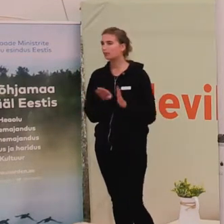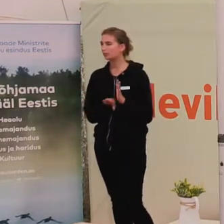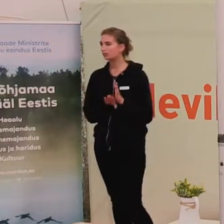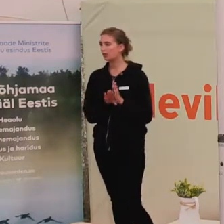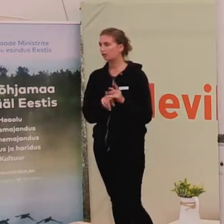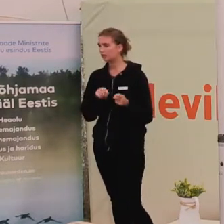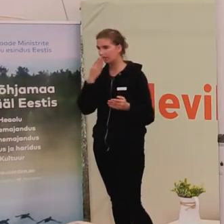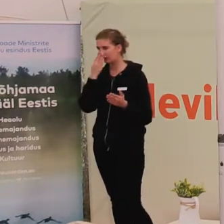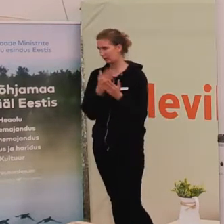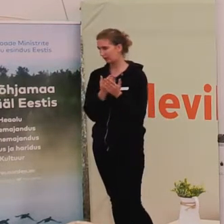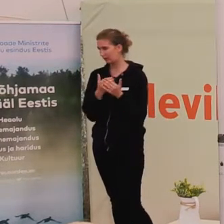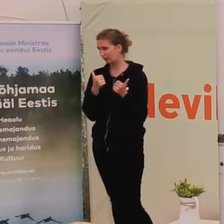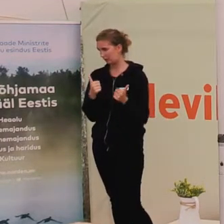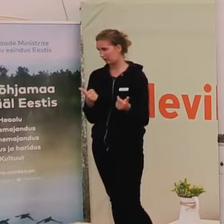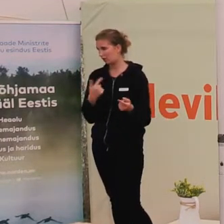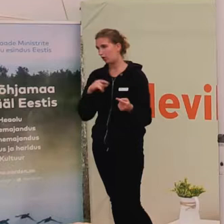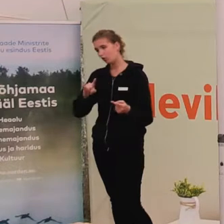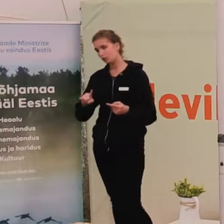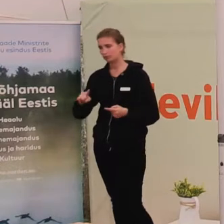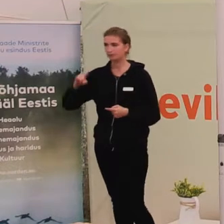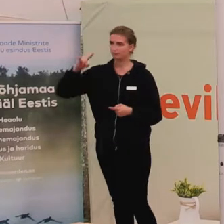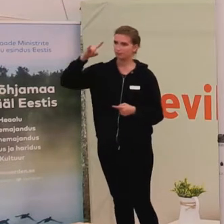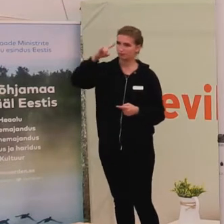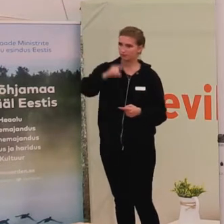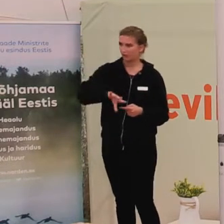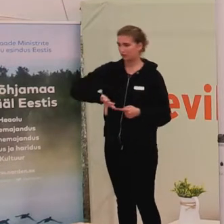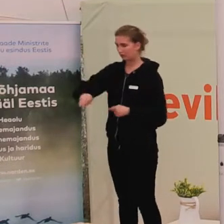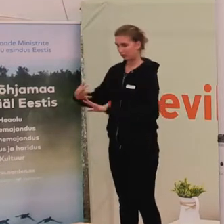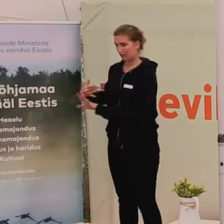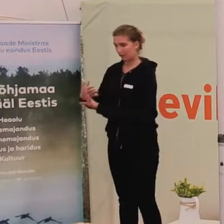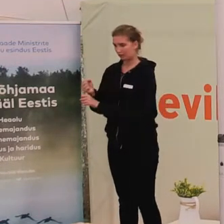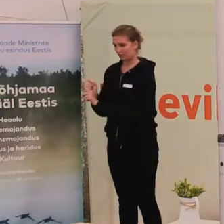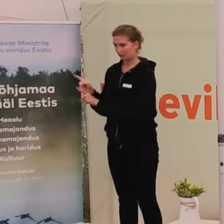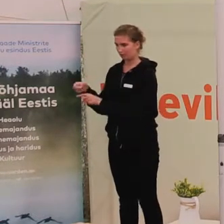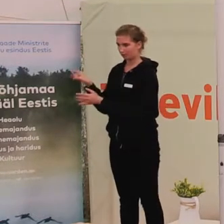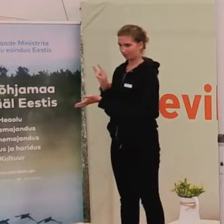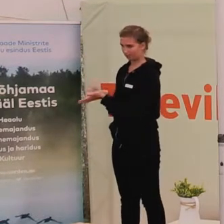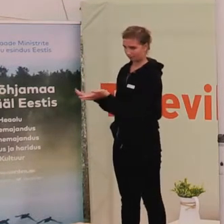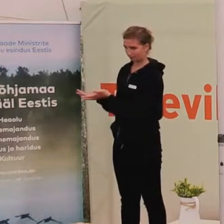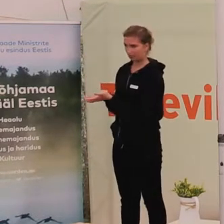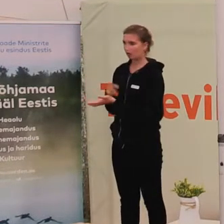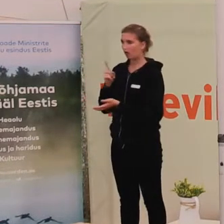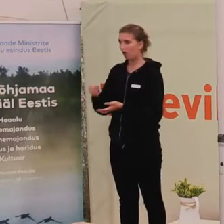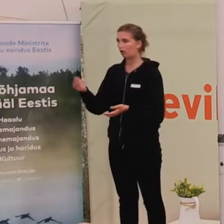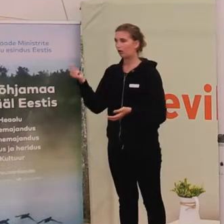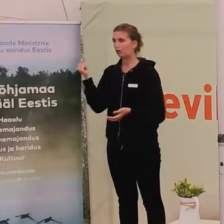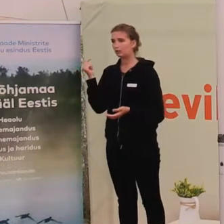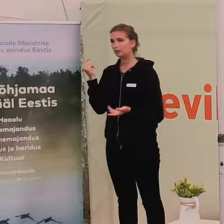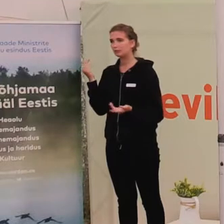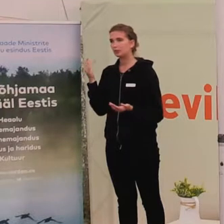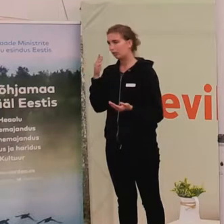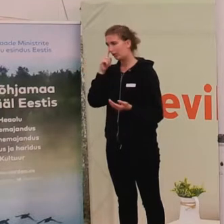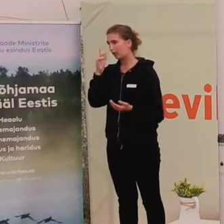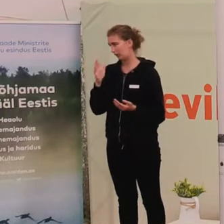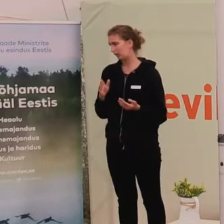Usually, that's the perfect example. If you take a flight, then you spoil everything else. I mean, it's if you, but also meat consumption. If we talk about